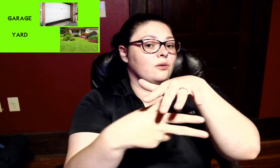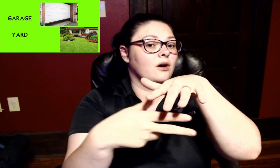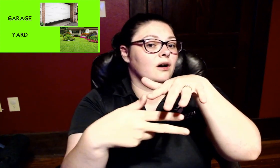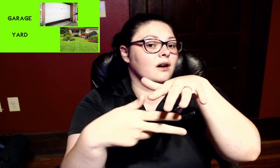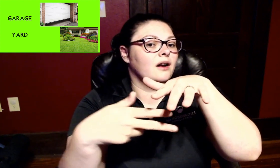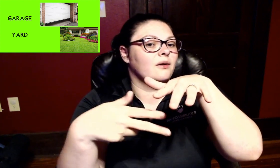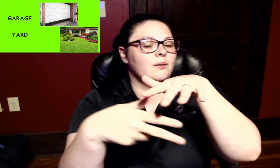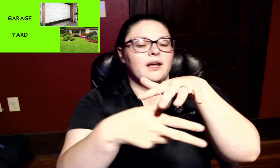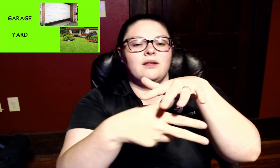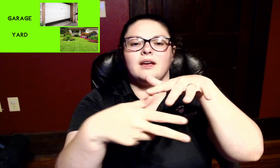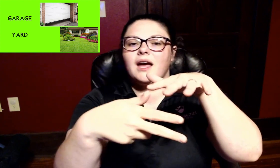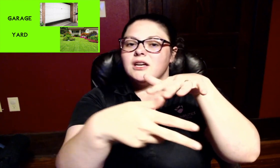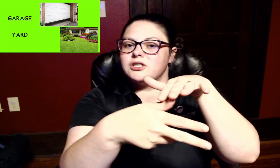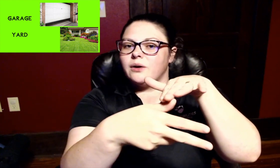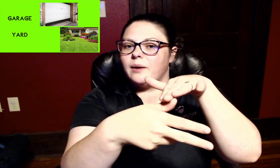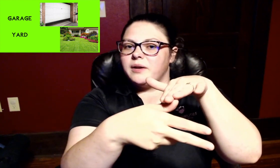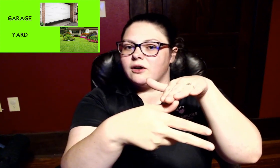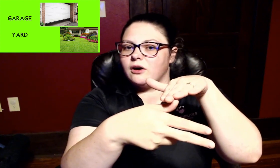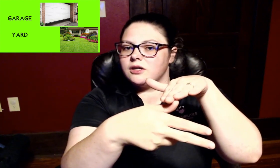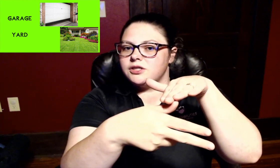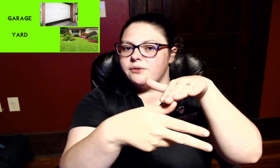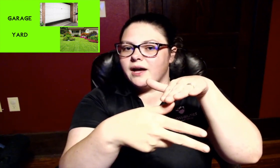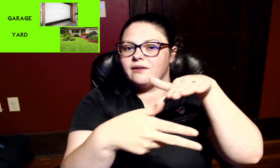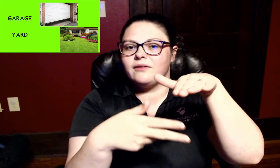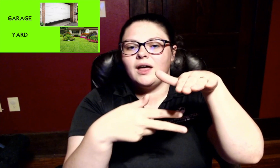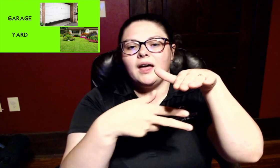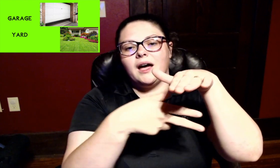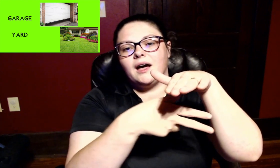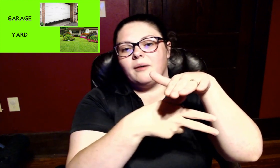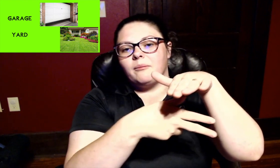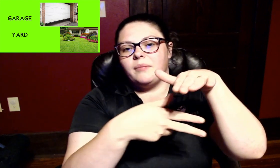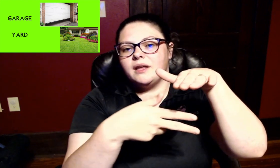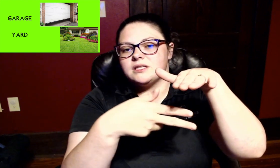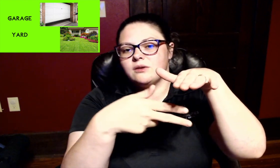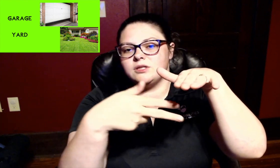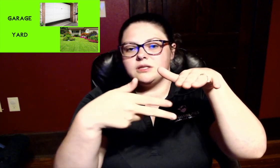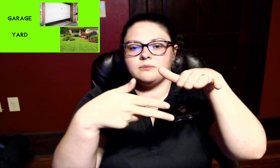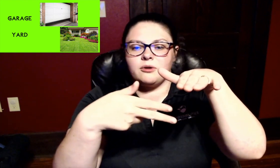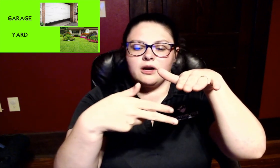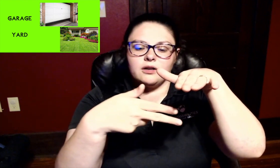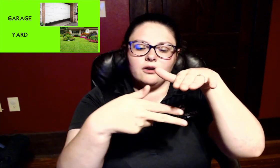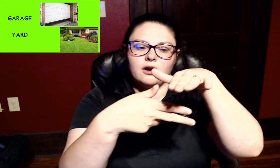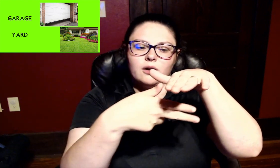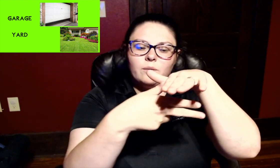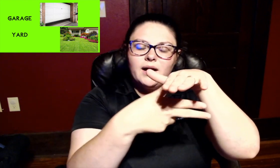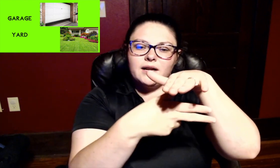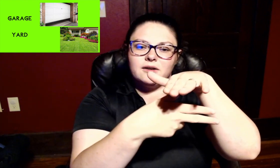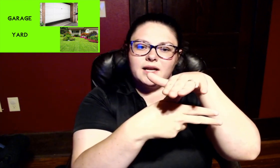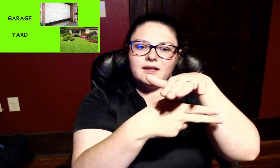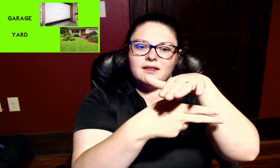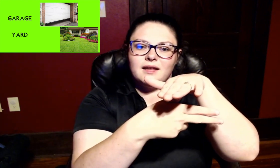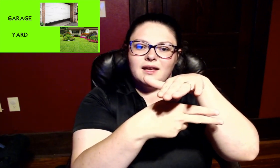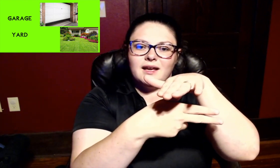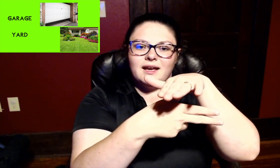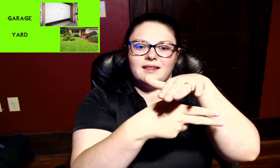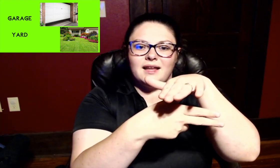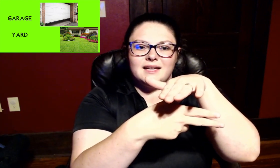car, right? You can kind of show how many cars you have. But so just park your car right underneath and let it